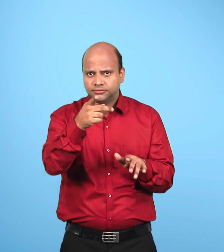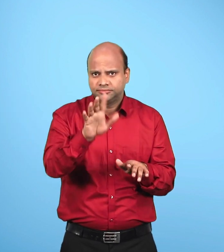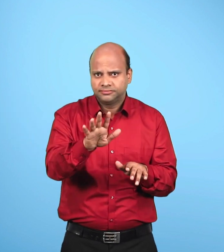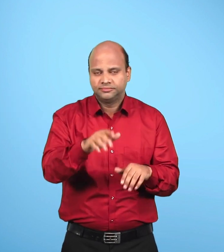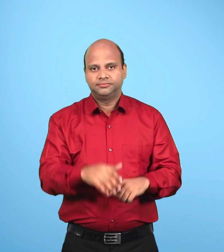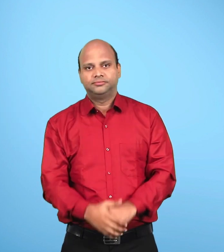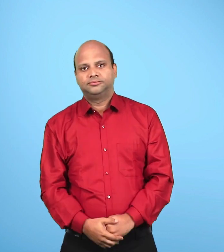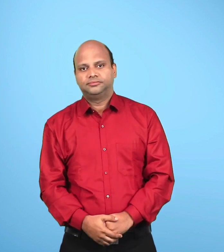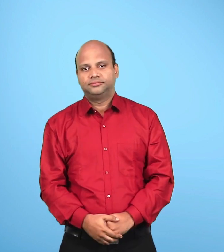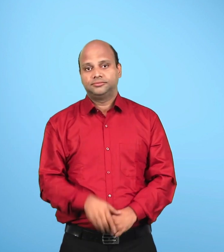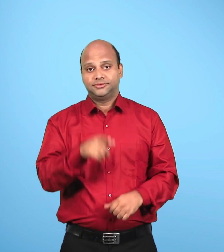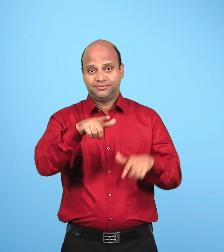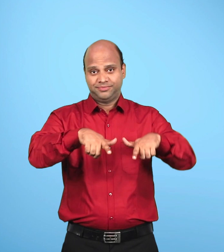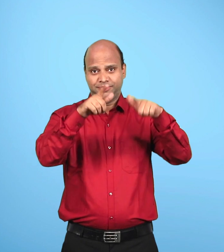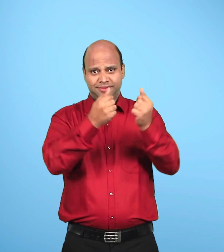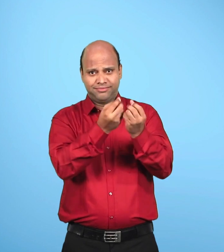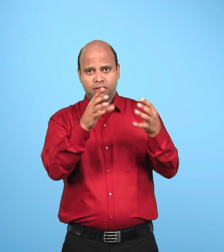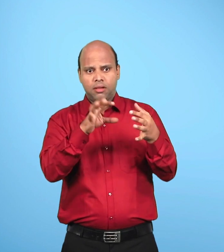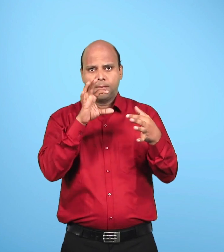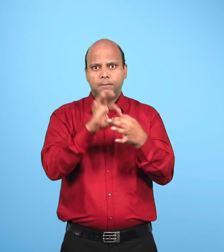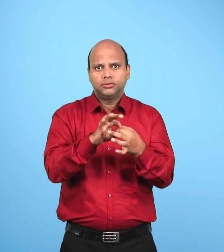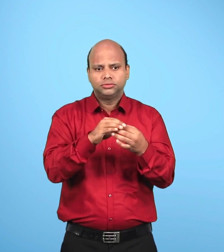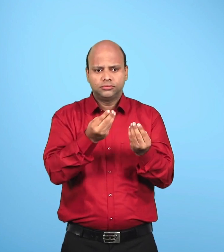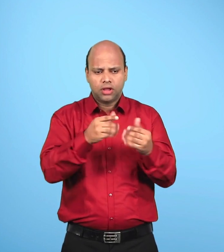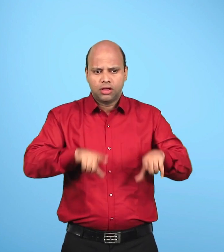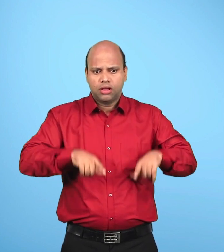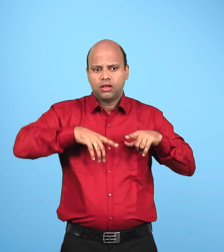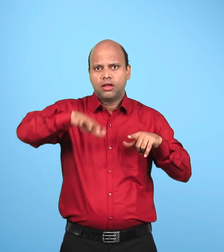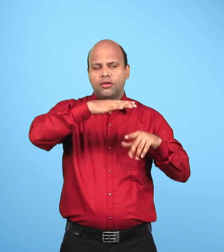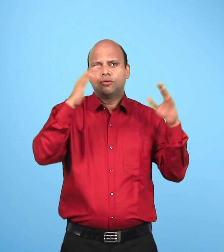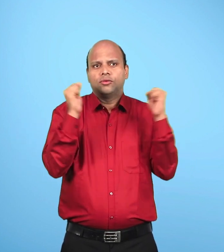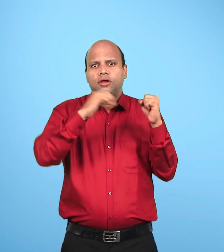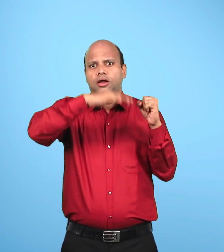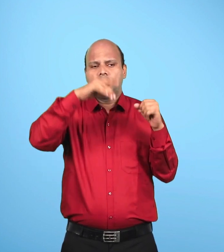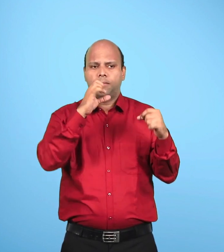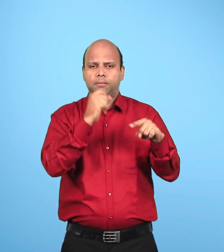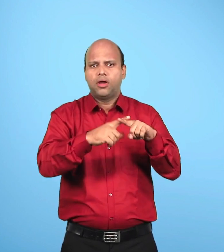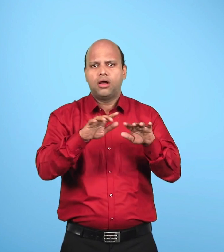regions? How are these trees adapted to the conditions prevailing in their habitat?